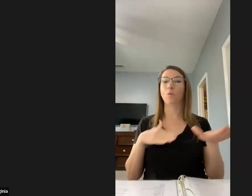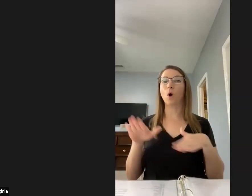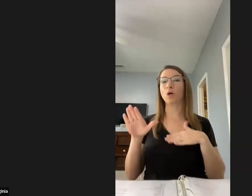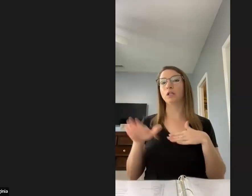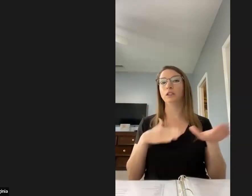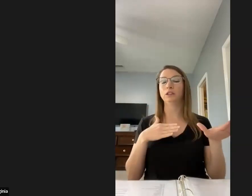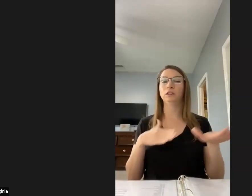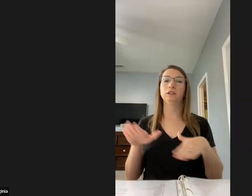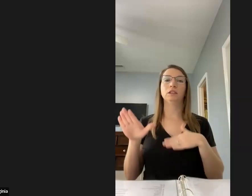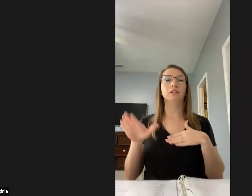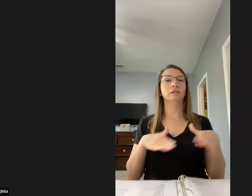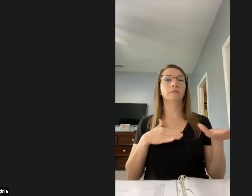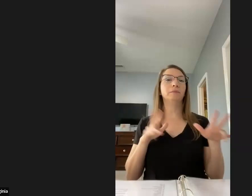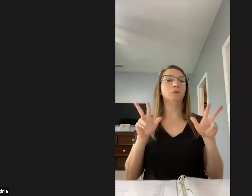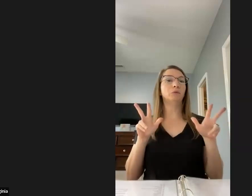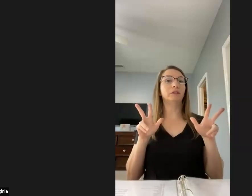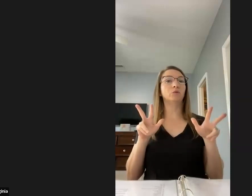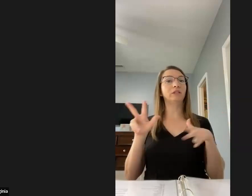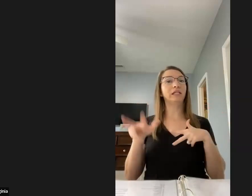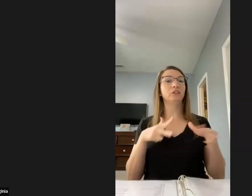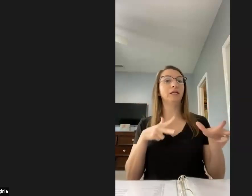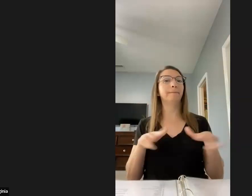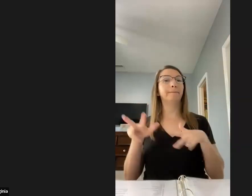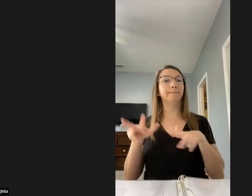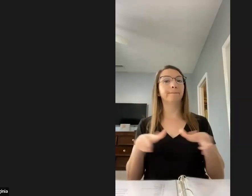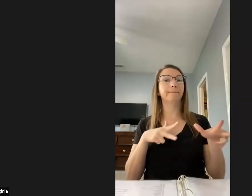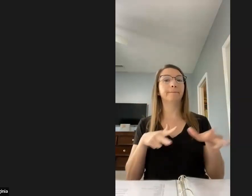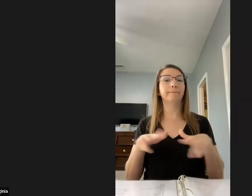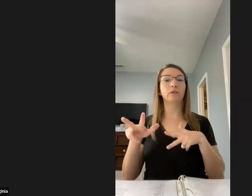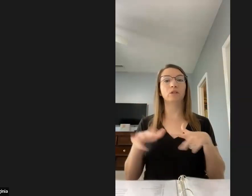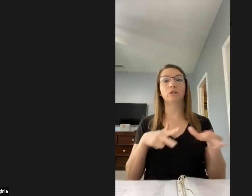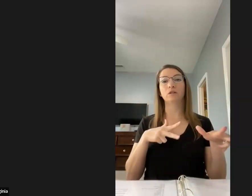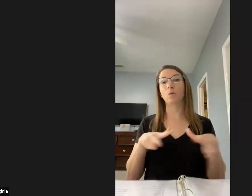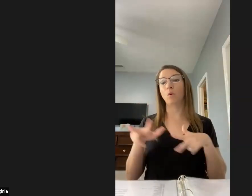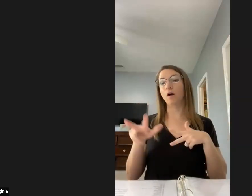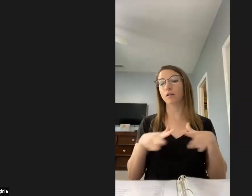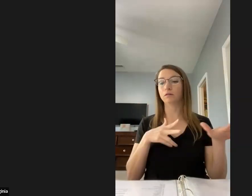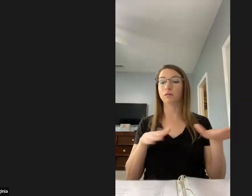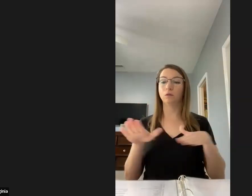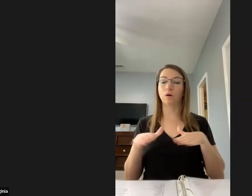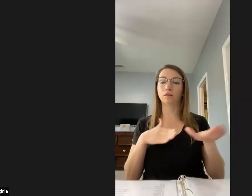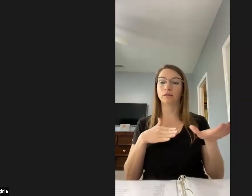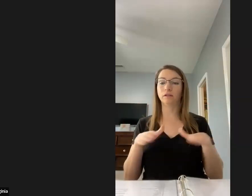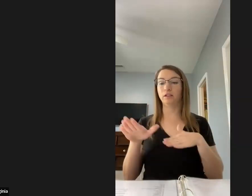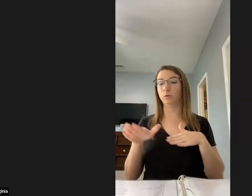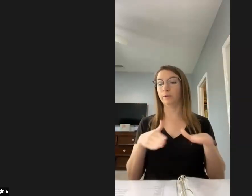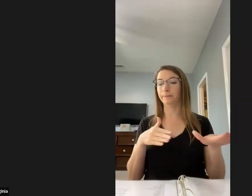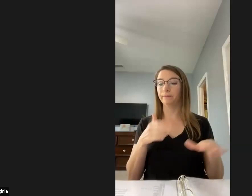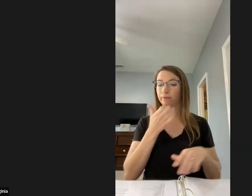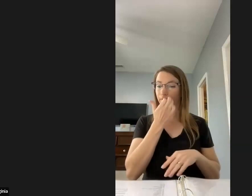Walk. Some people do with a 3 handshake. Walk, walk, either one. All